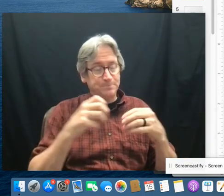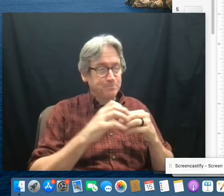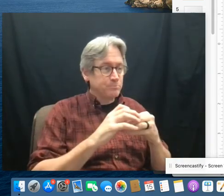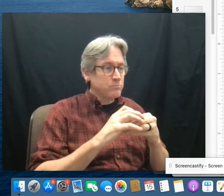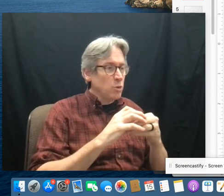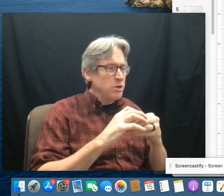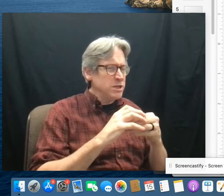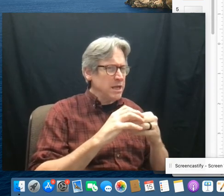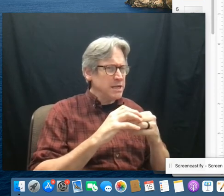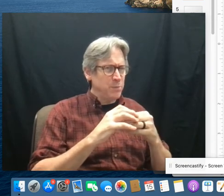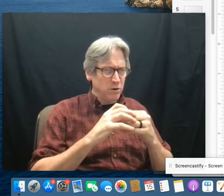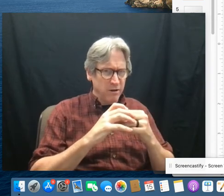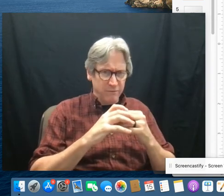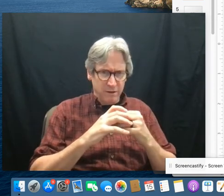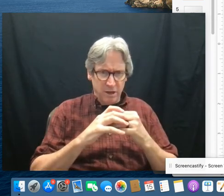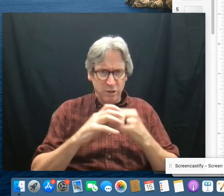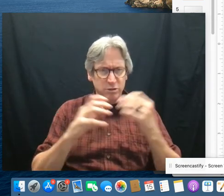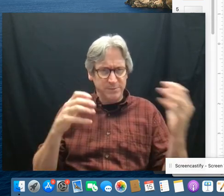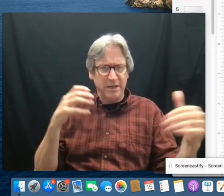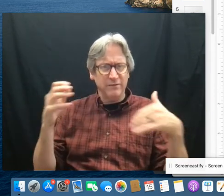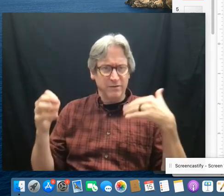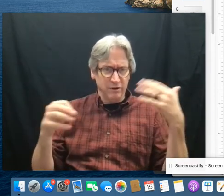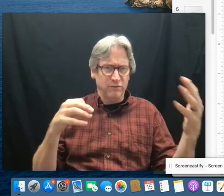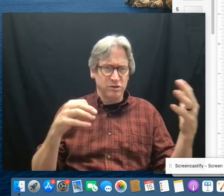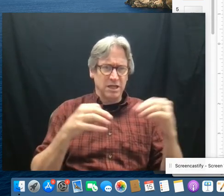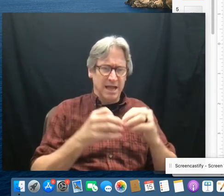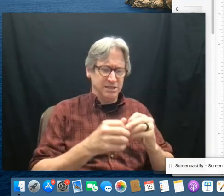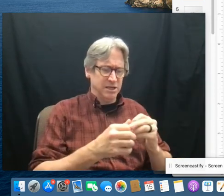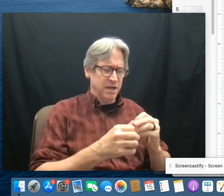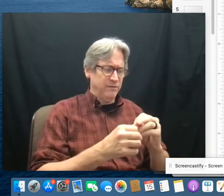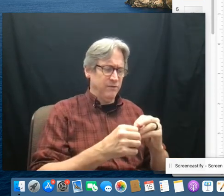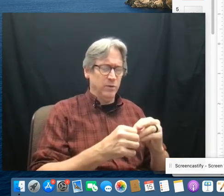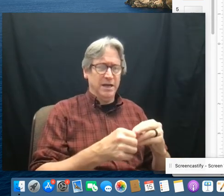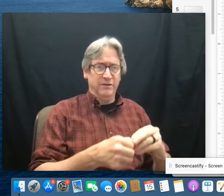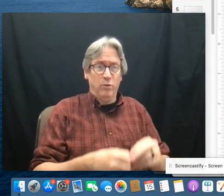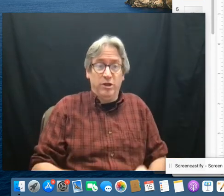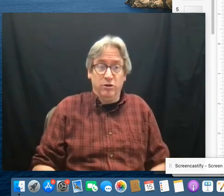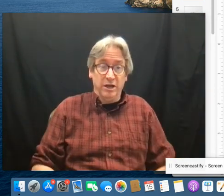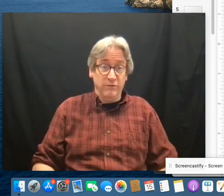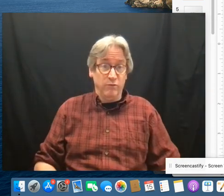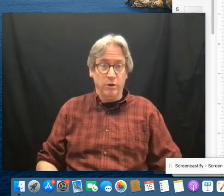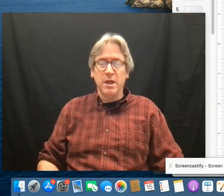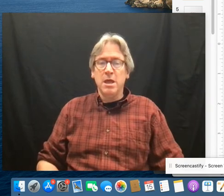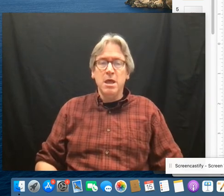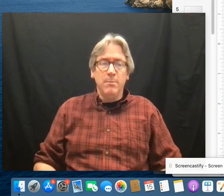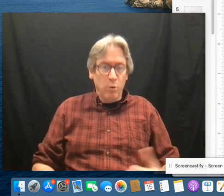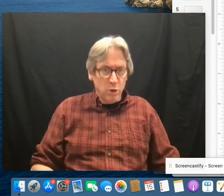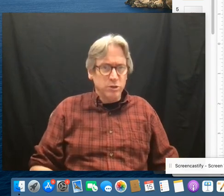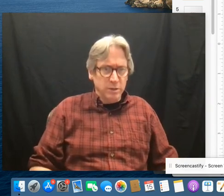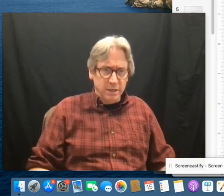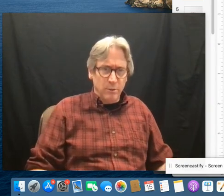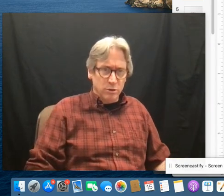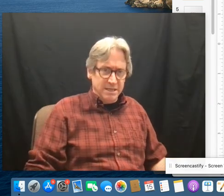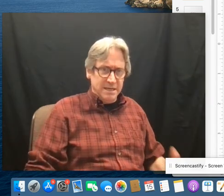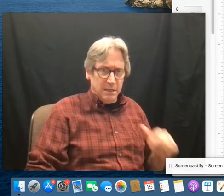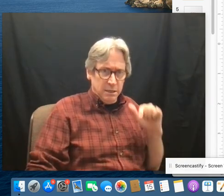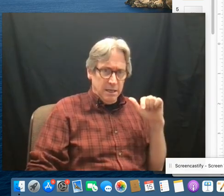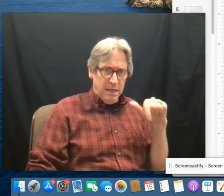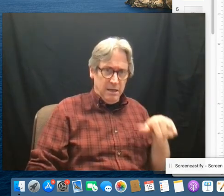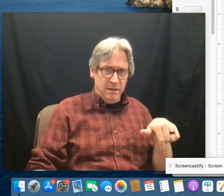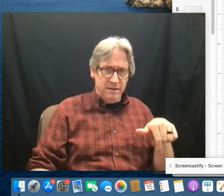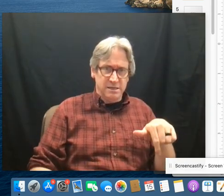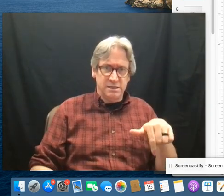parameters, which I think I usually speak of in the very first class to kind of give you an idea of what you're in for. But we'll go into a little bit more